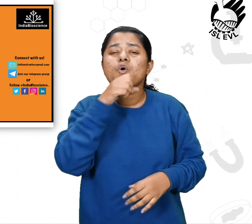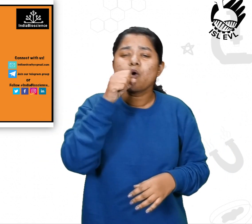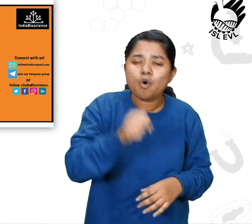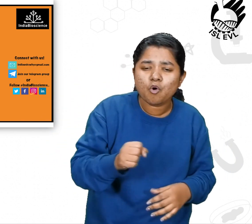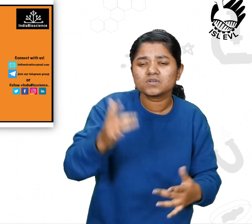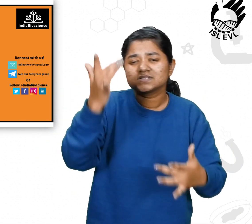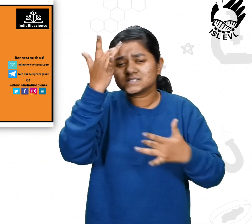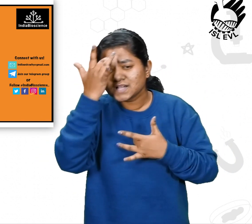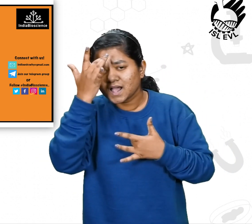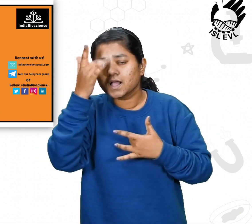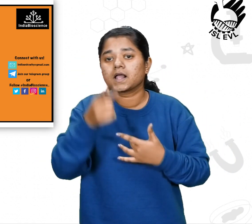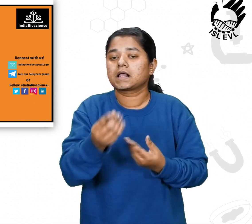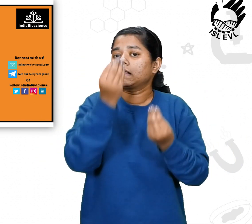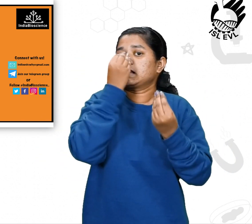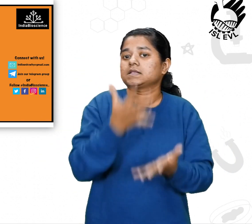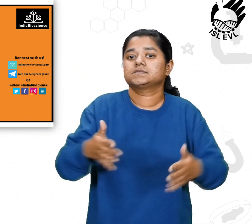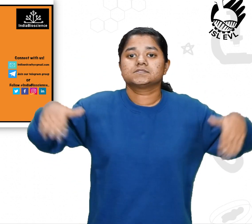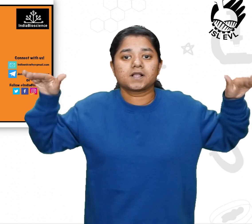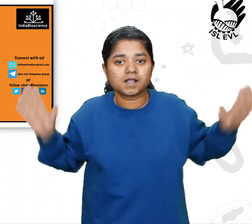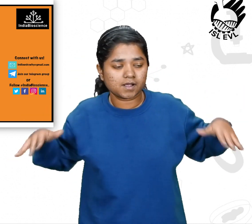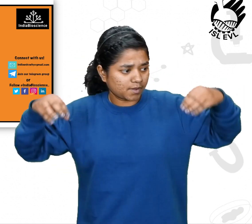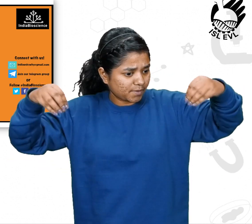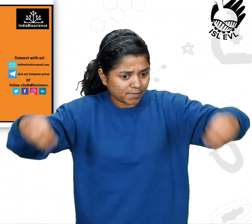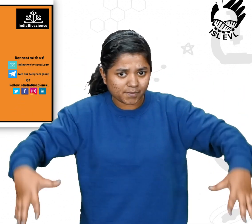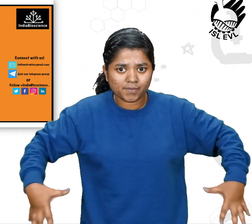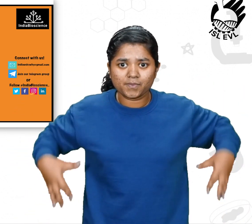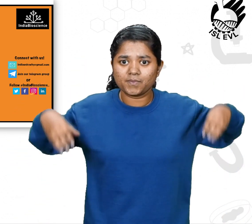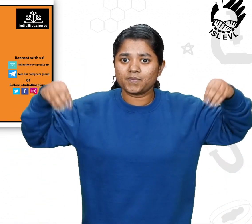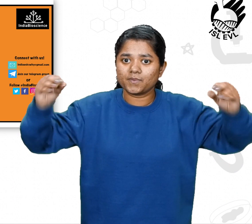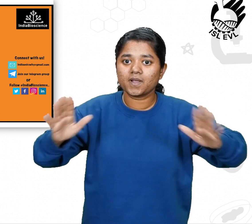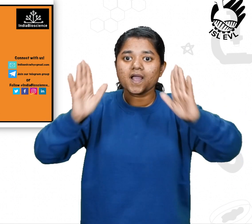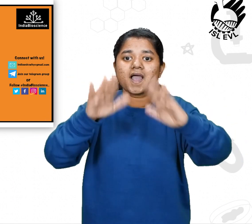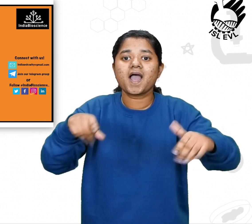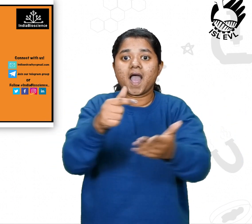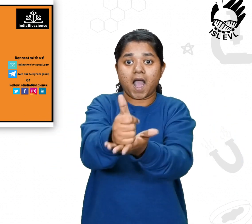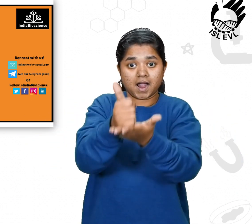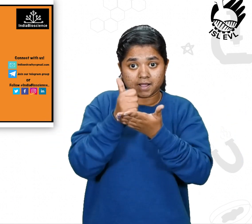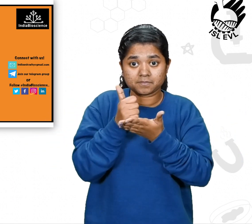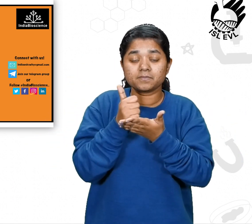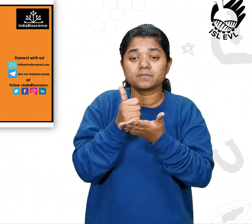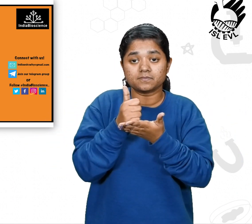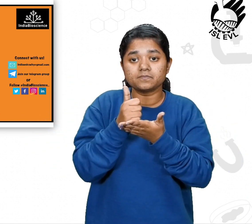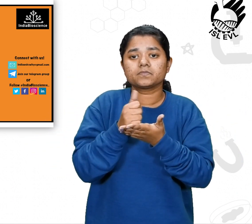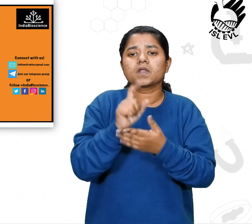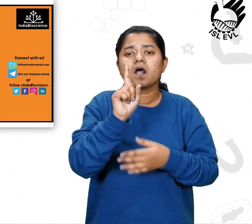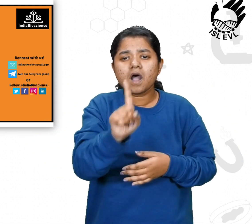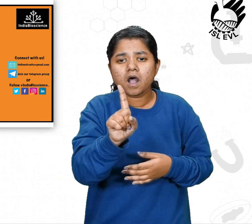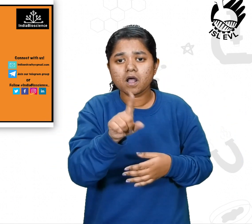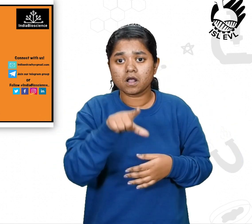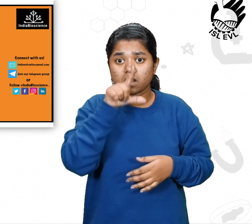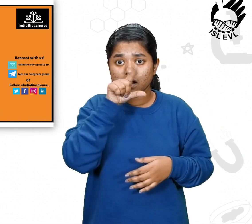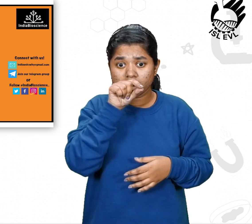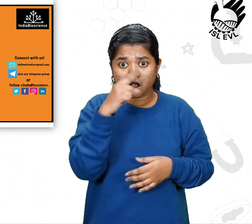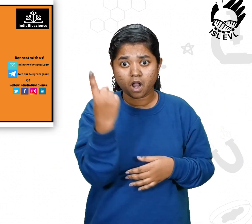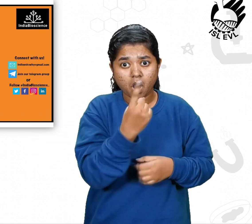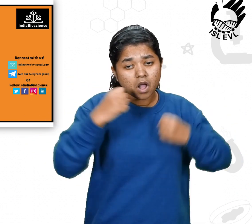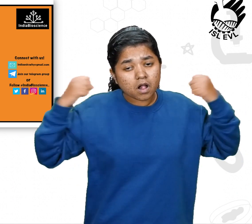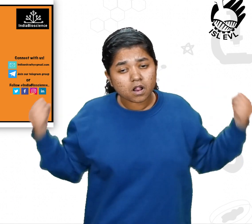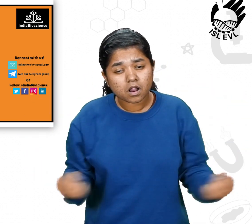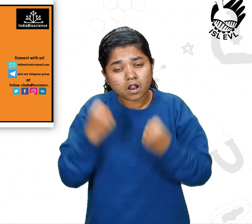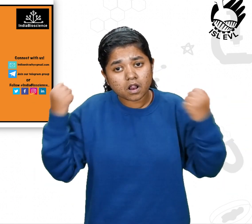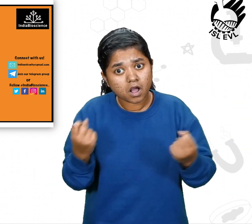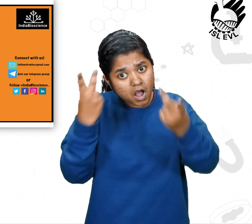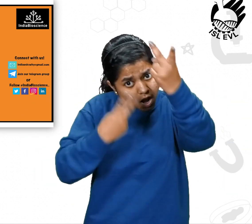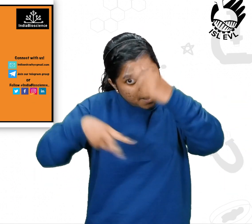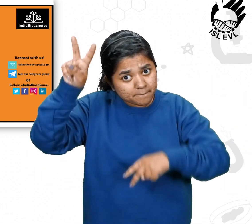birds benefit? That's not fair for the leader. No, Utsuka. That's not how it happens. The